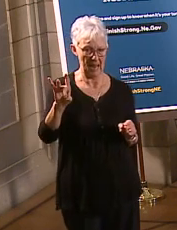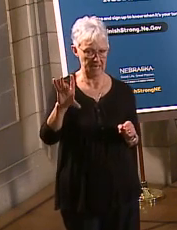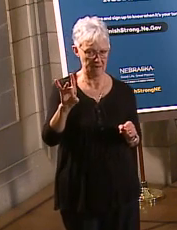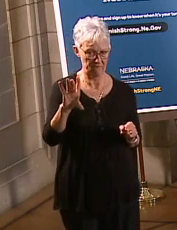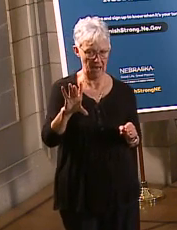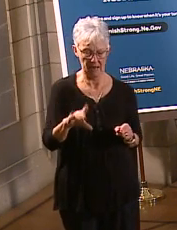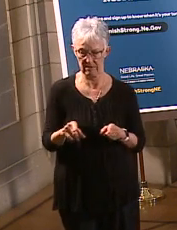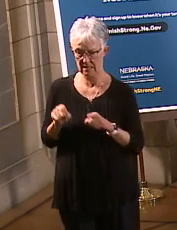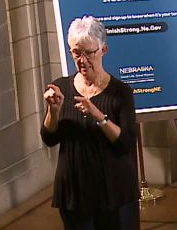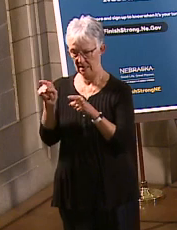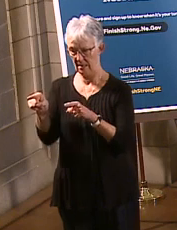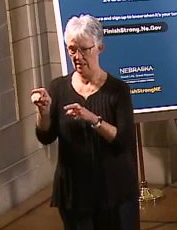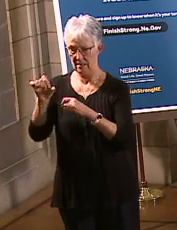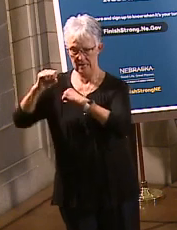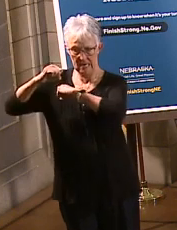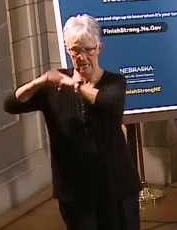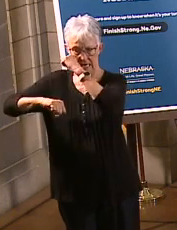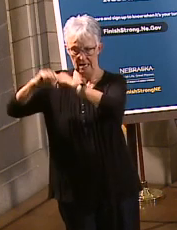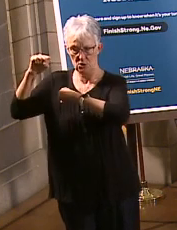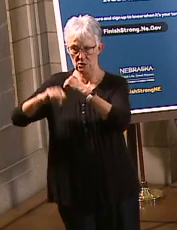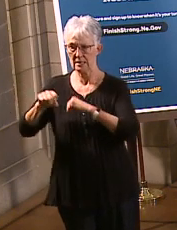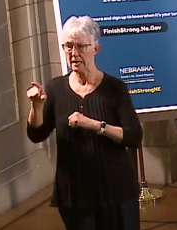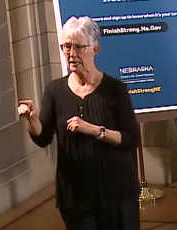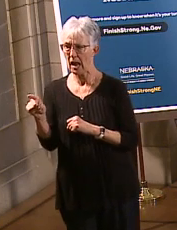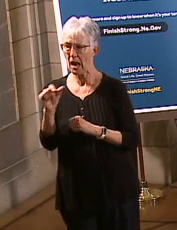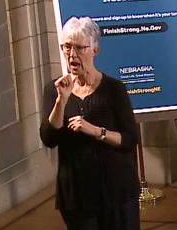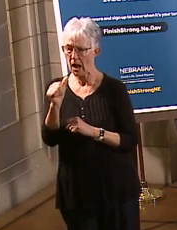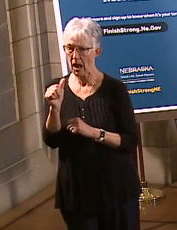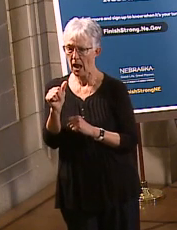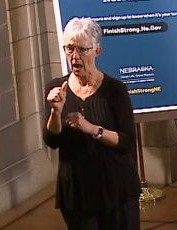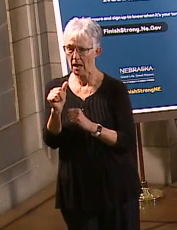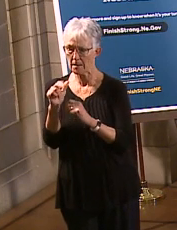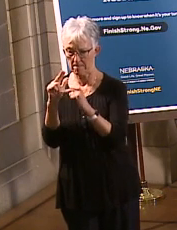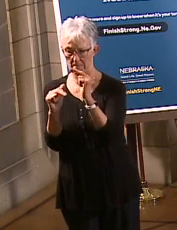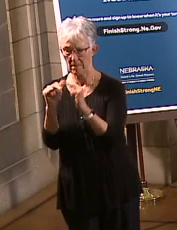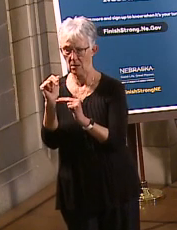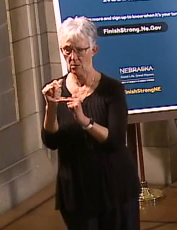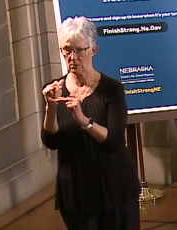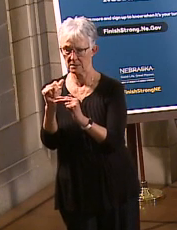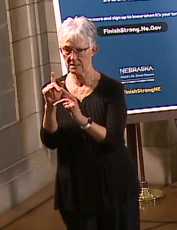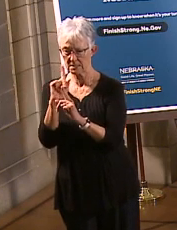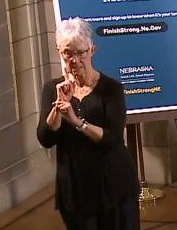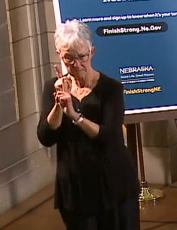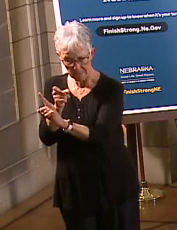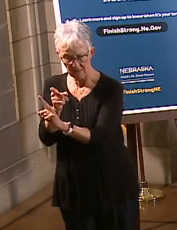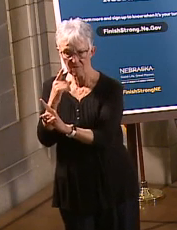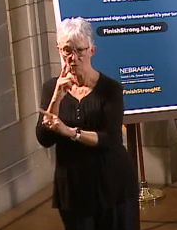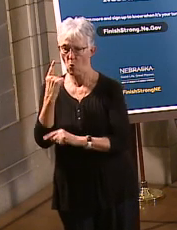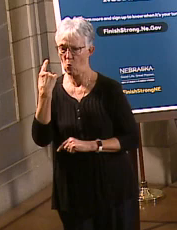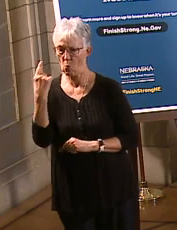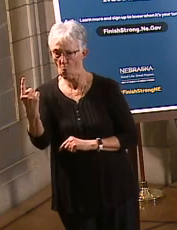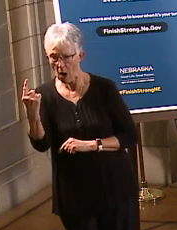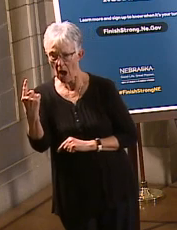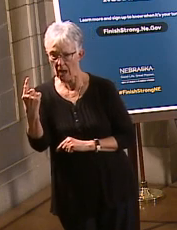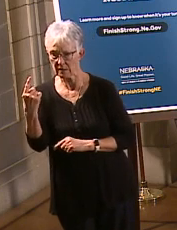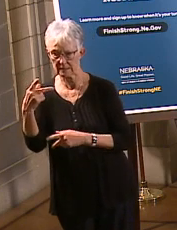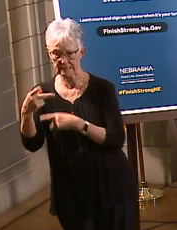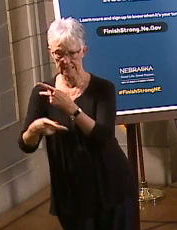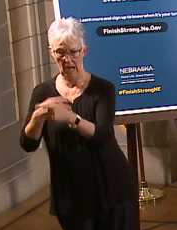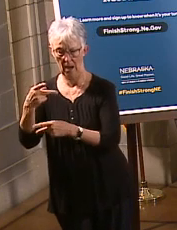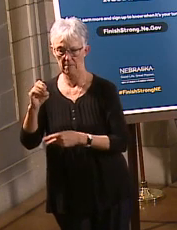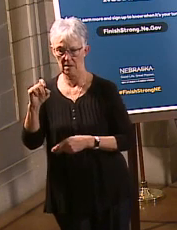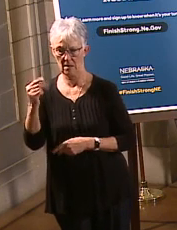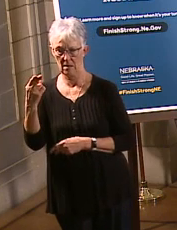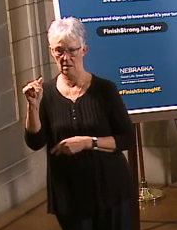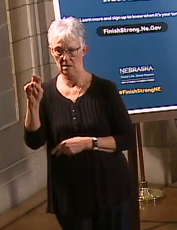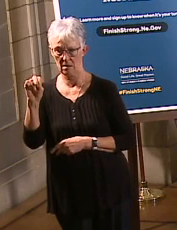that's optimized for any one blend of ethanol. With this newer engine that they're talking about, it's